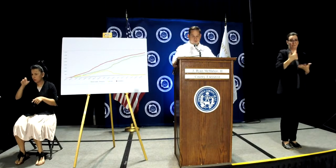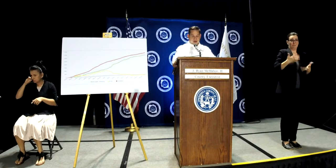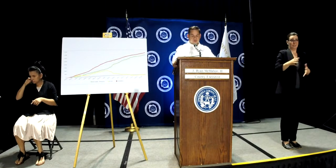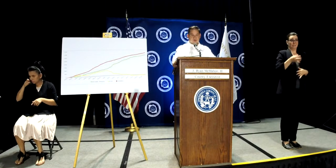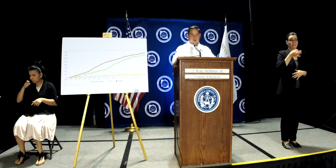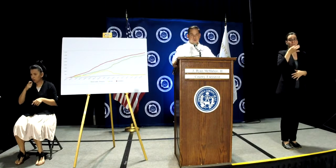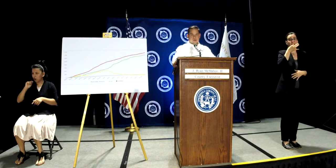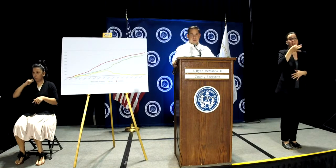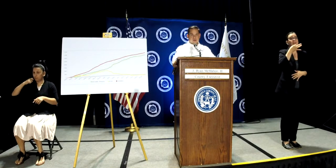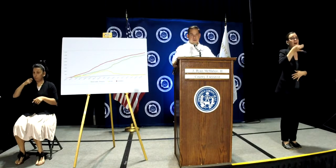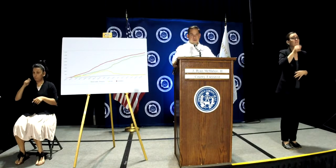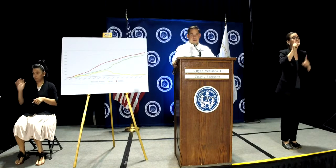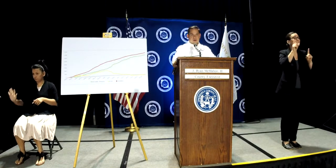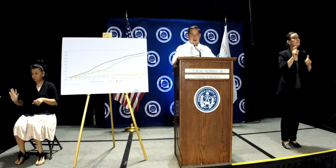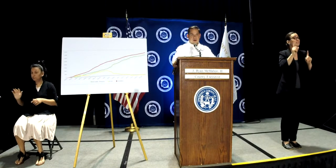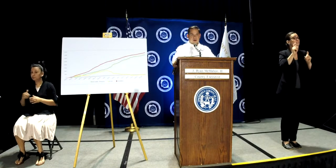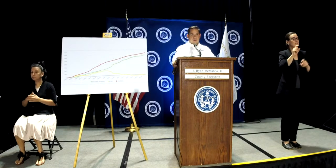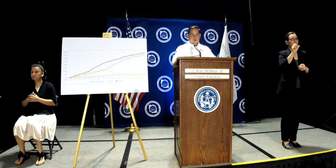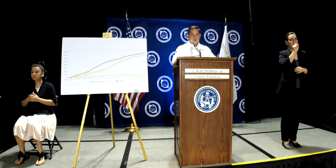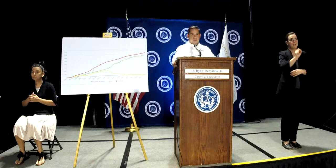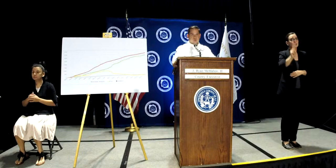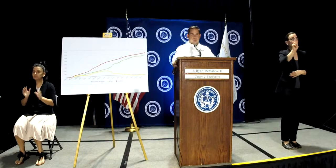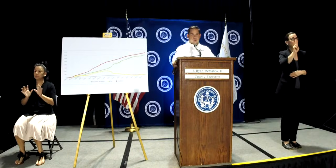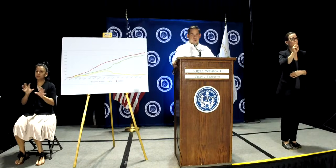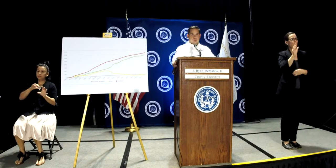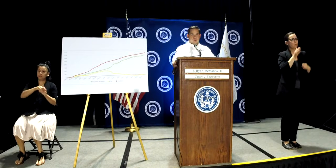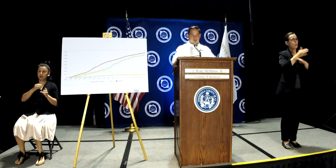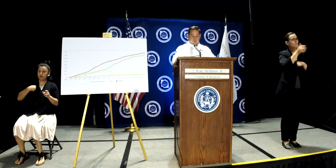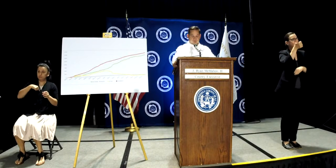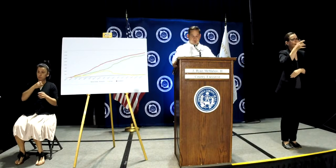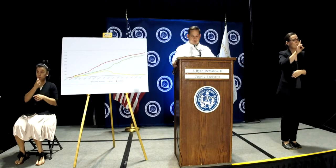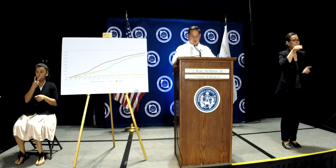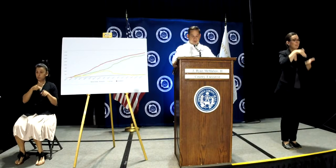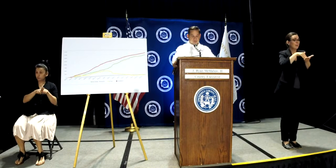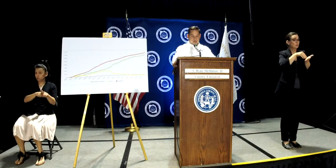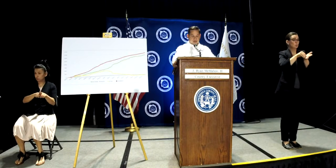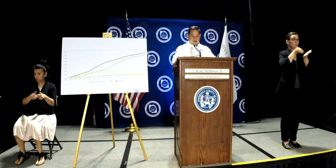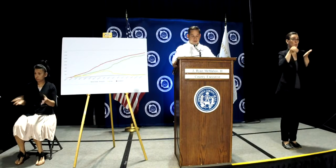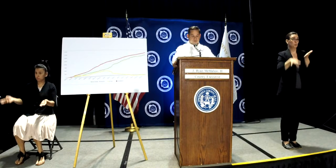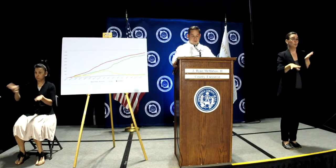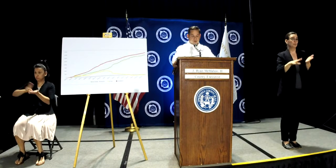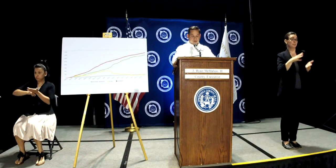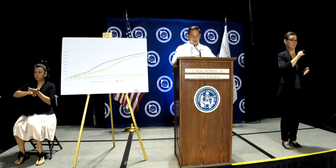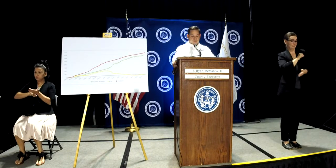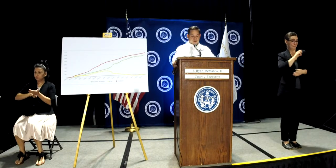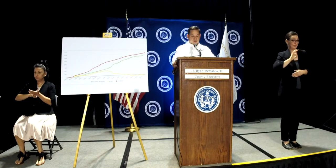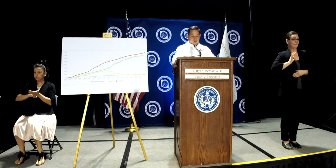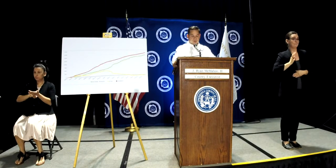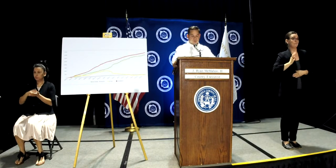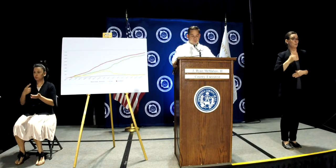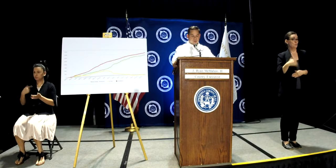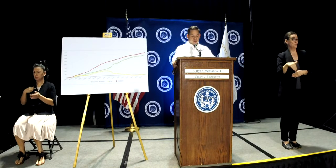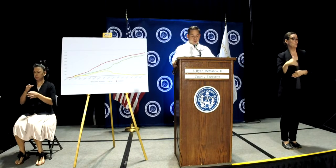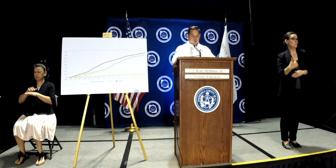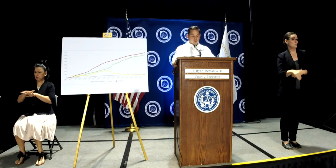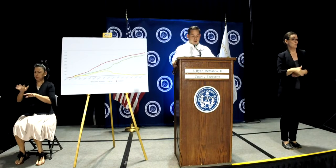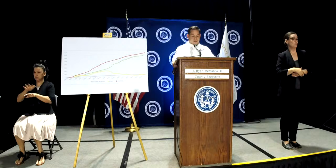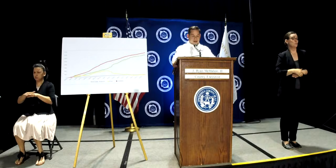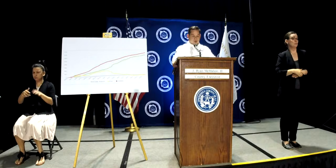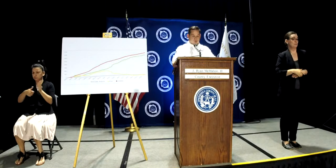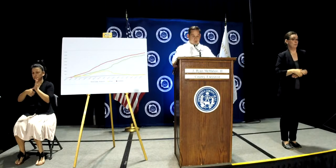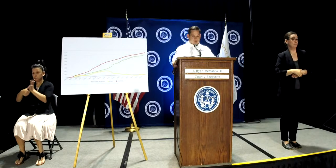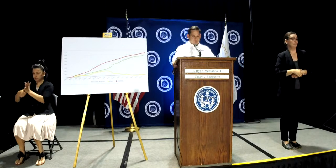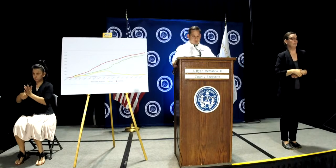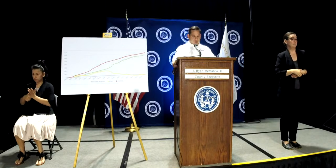if we factored those in, with the super majority of them being negative, that infection rate would be